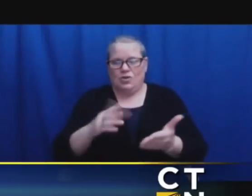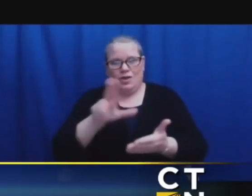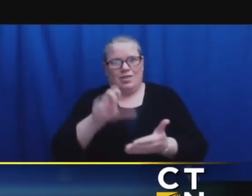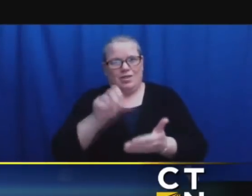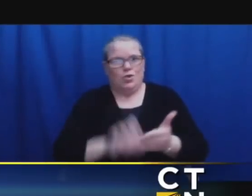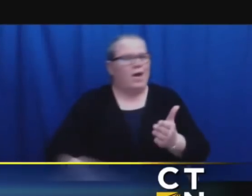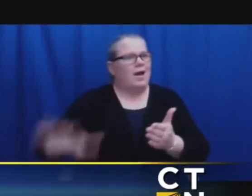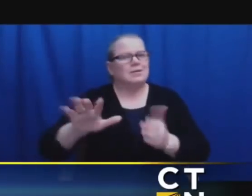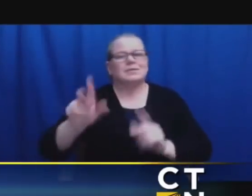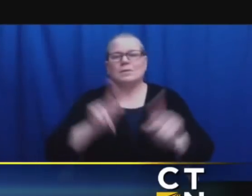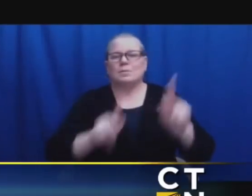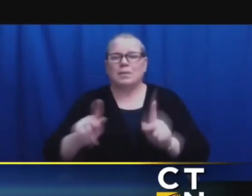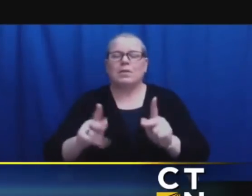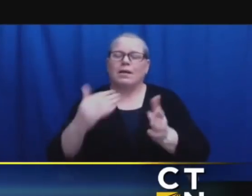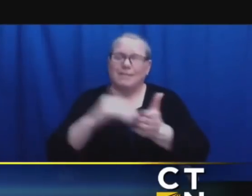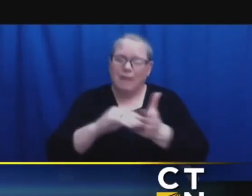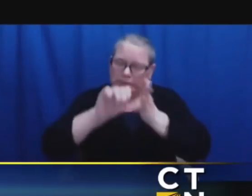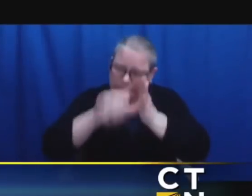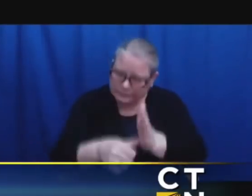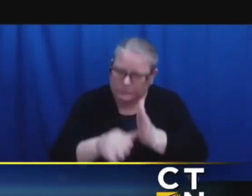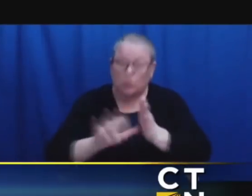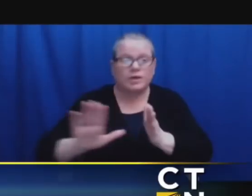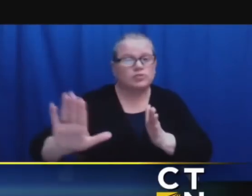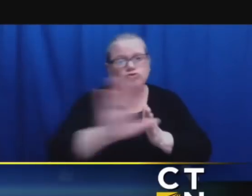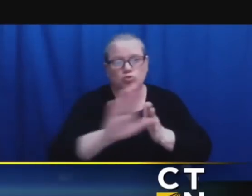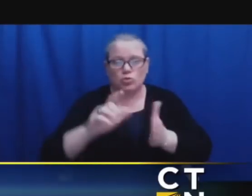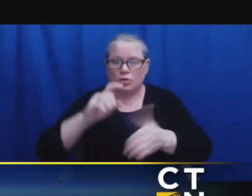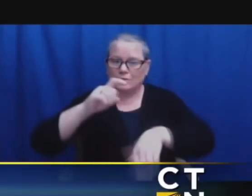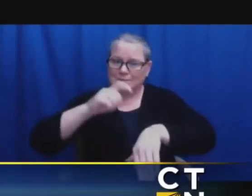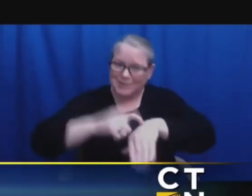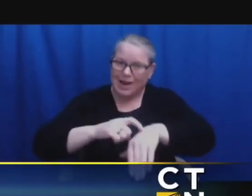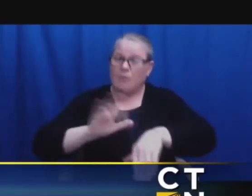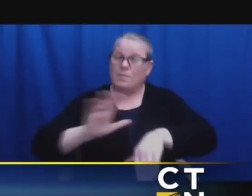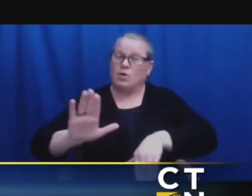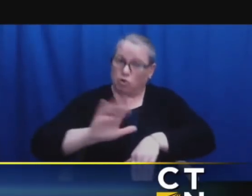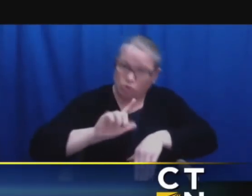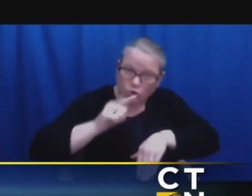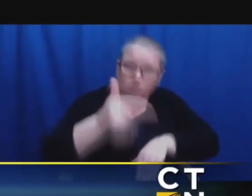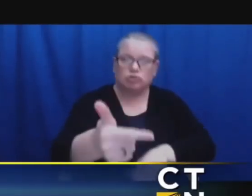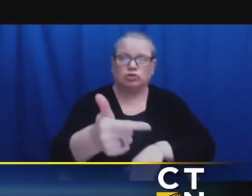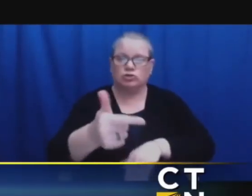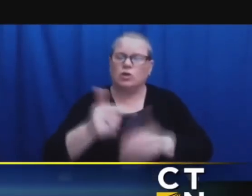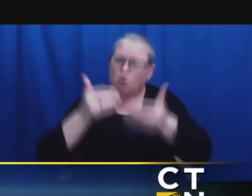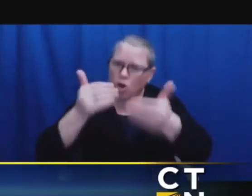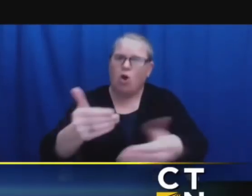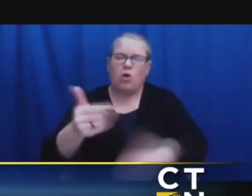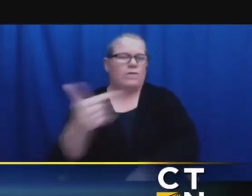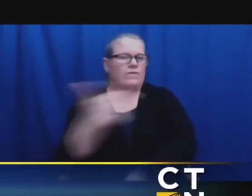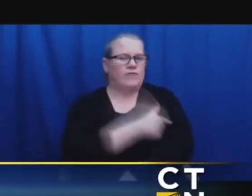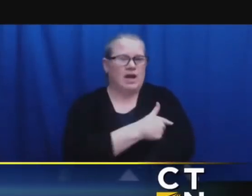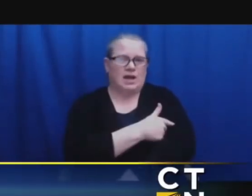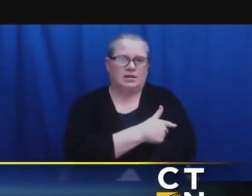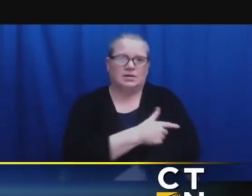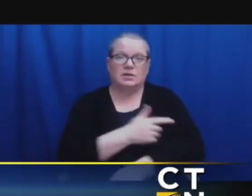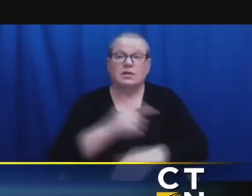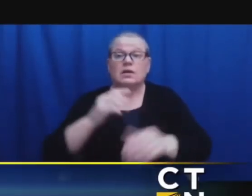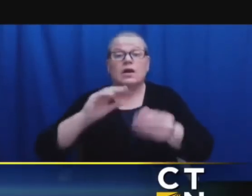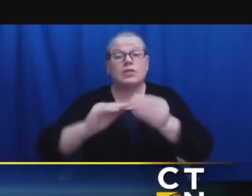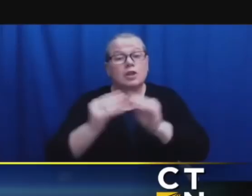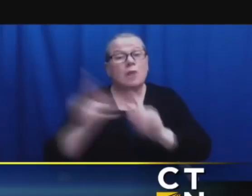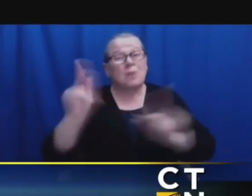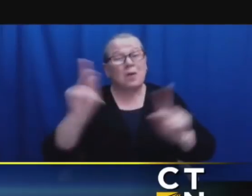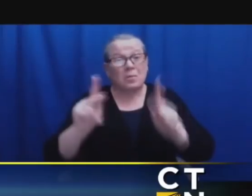time, go and get vaccinated, and we take this humongous number of cases and bring it down to a